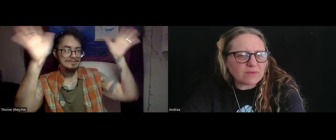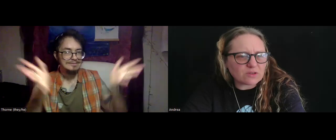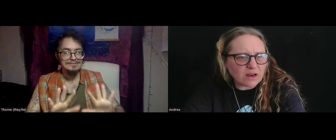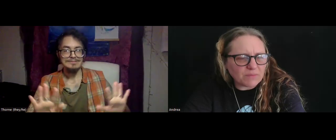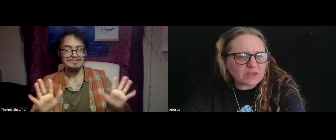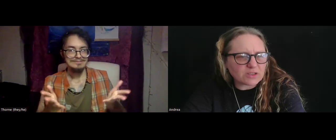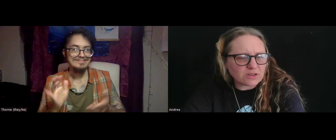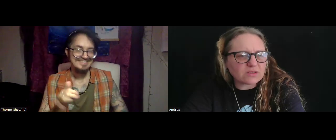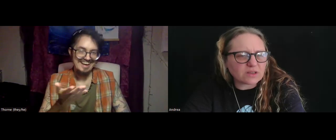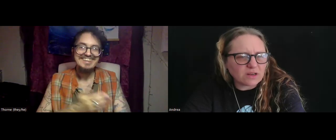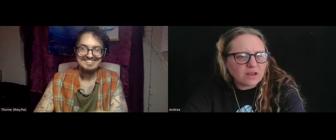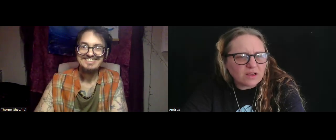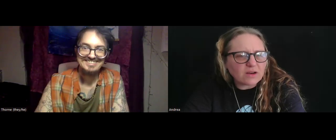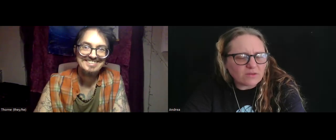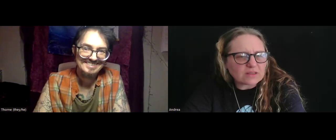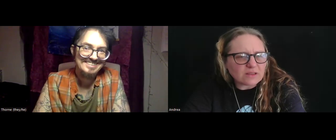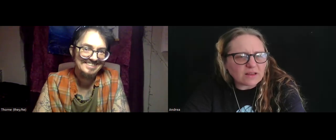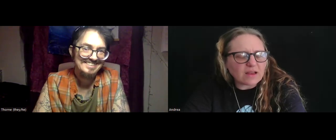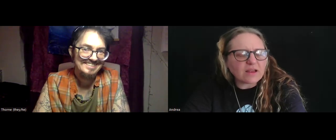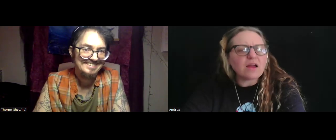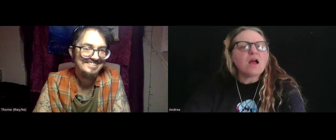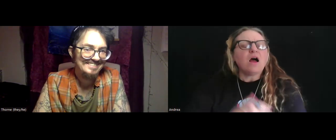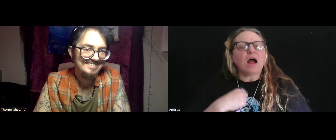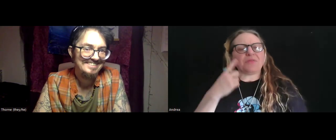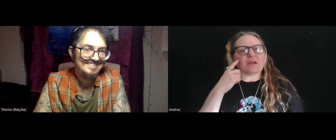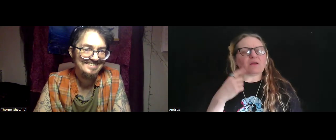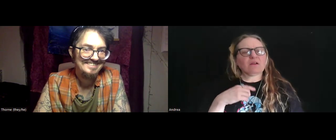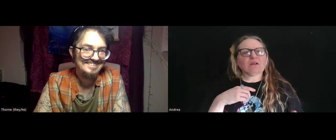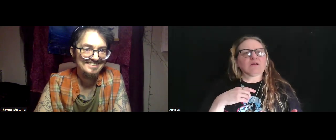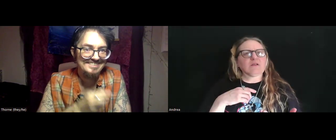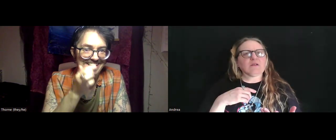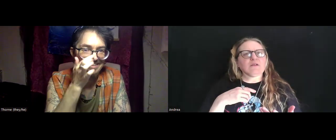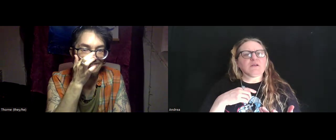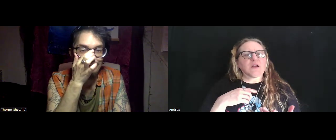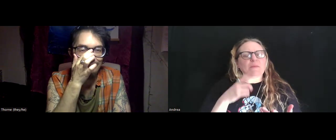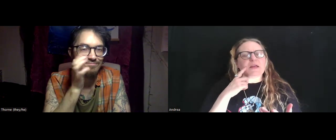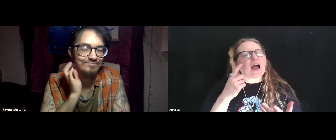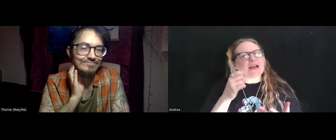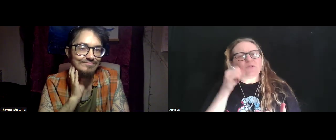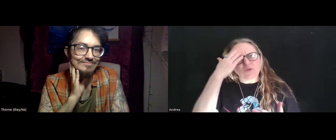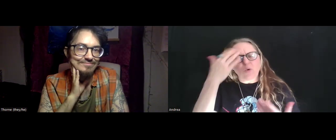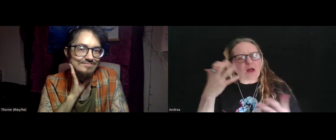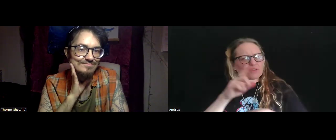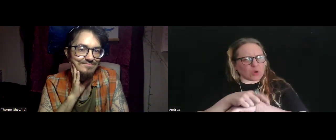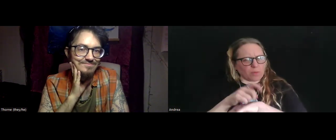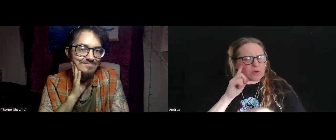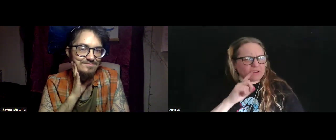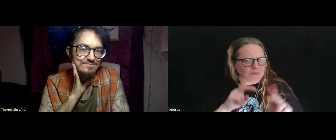there's a lot of pictures and, things like that. Yeah. I think, I mean, I don't know a lot of Scorpio deaf people.